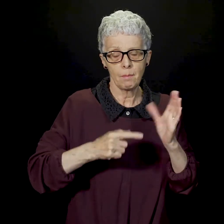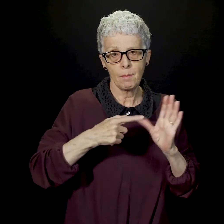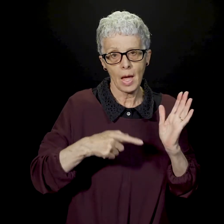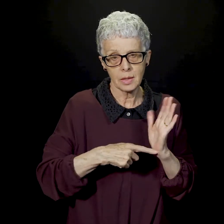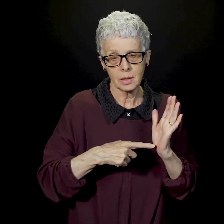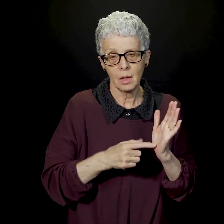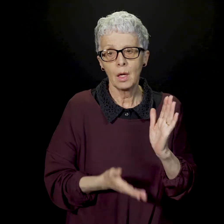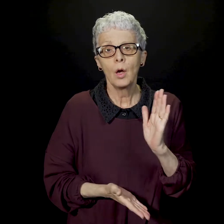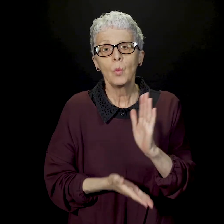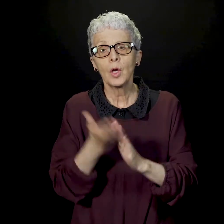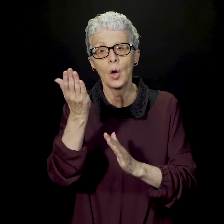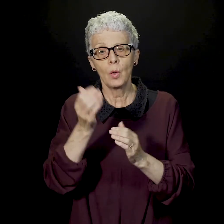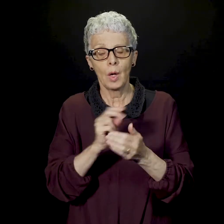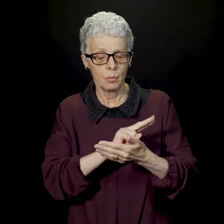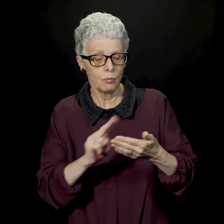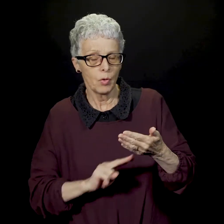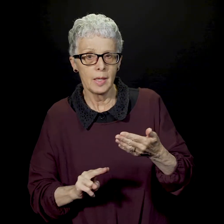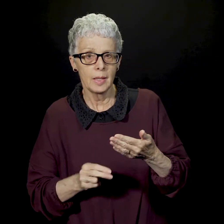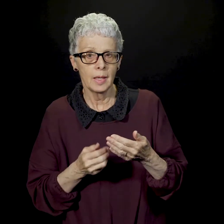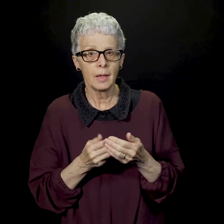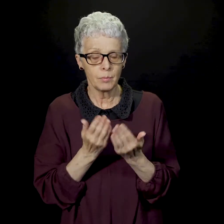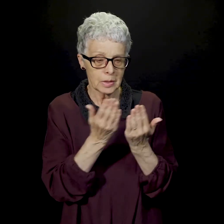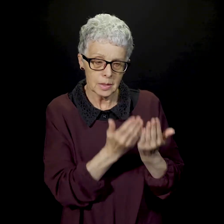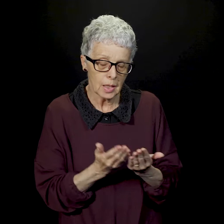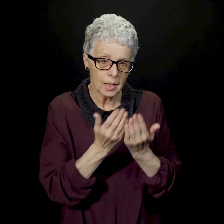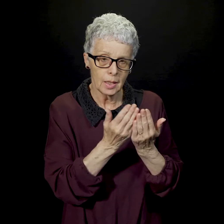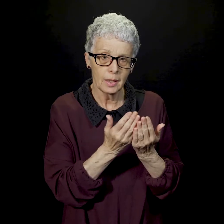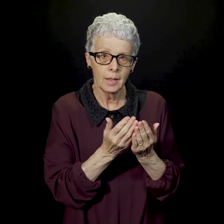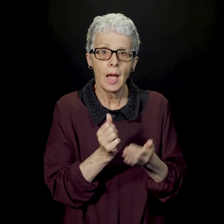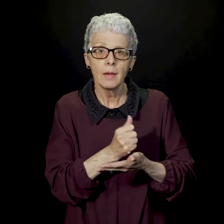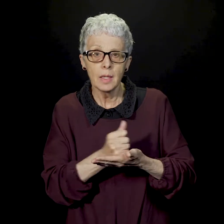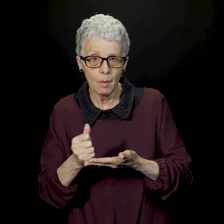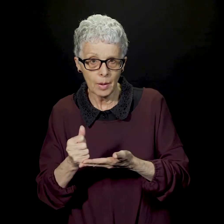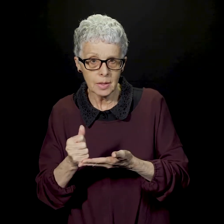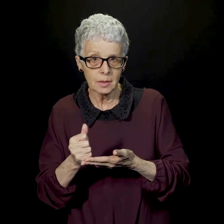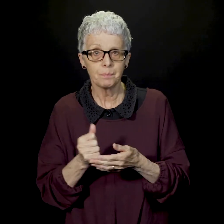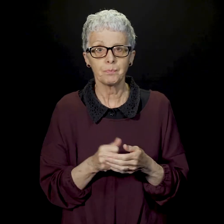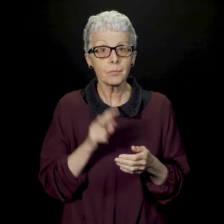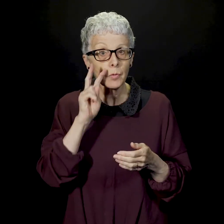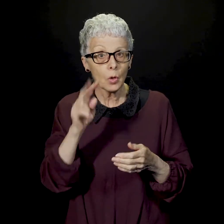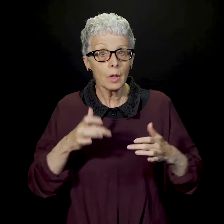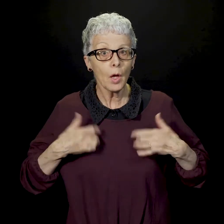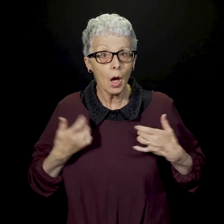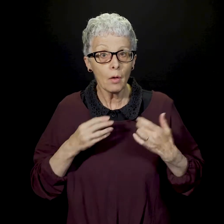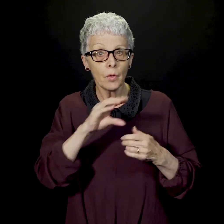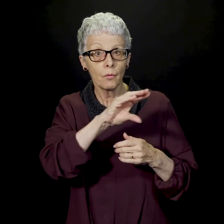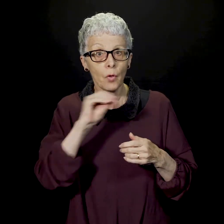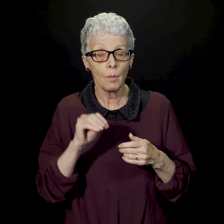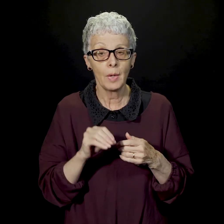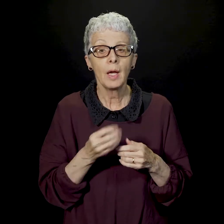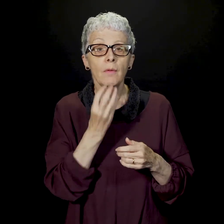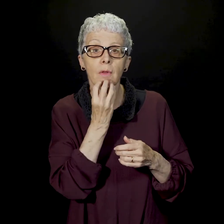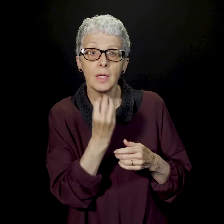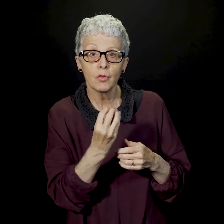the book of Numbers, and it's actually been really exciting. And it's been good as we look at the lives of the Israelites and go, we can draw so much from their